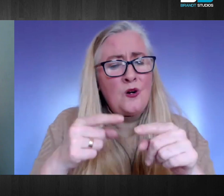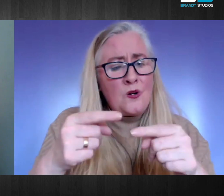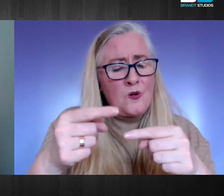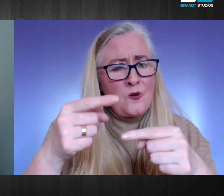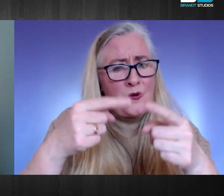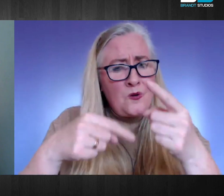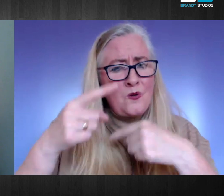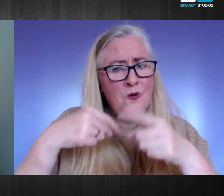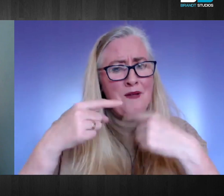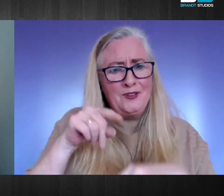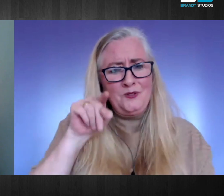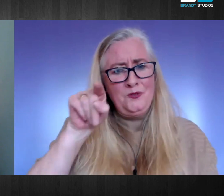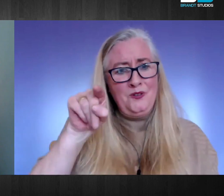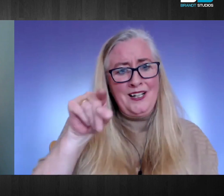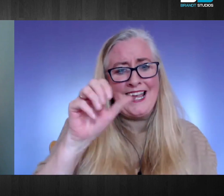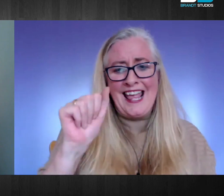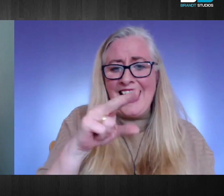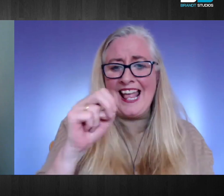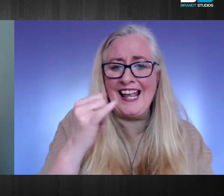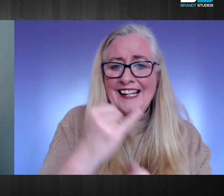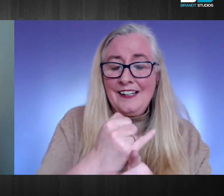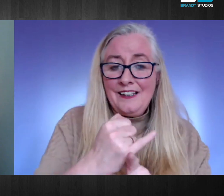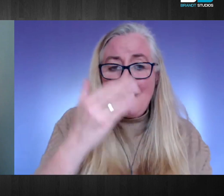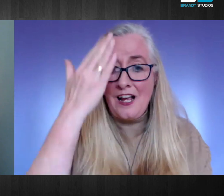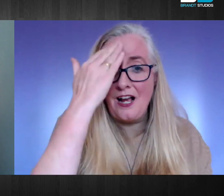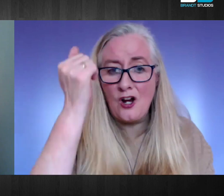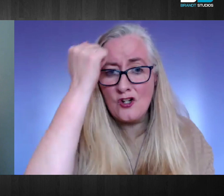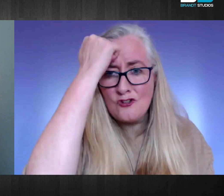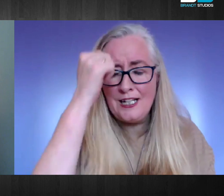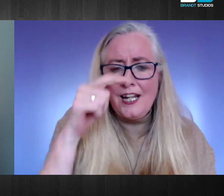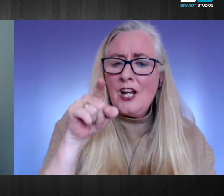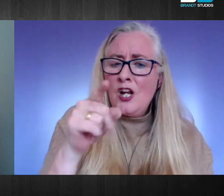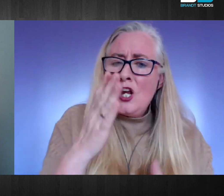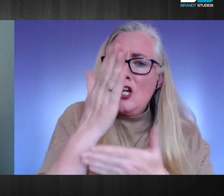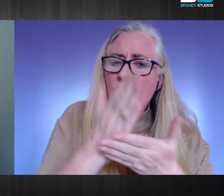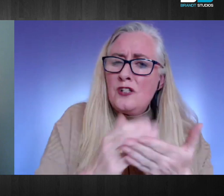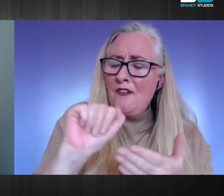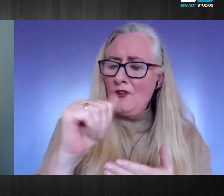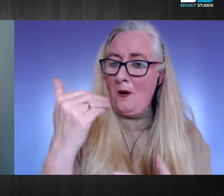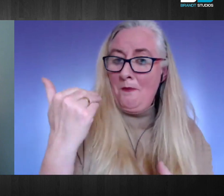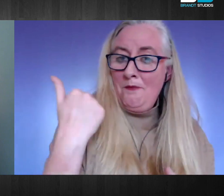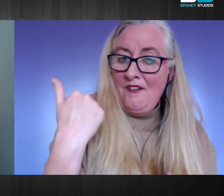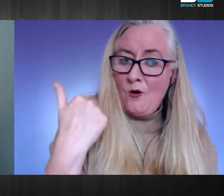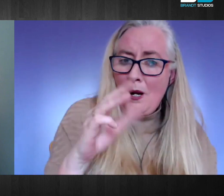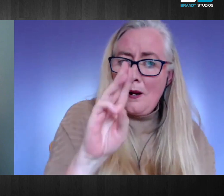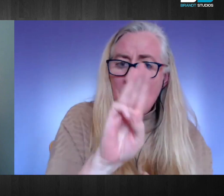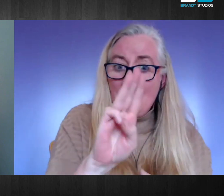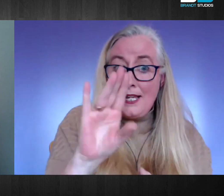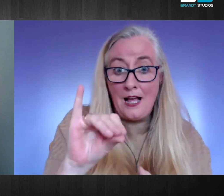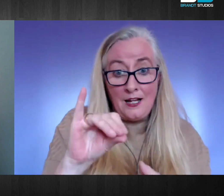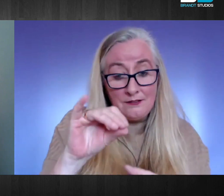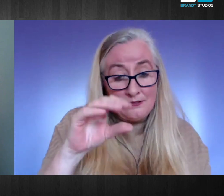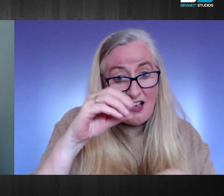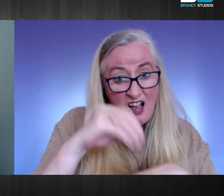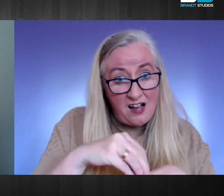Anne, because I'm guessing that perhaps some of your previous PPI work may have been online, given the extent or the